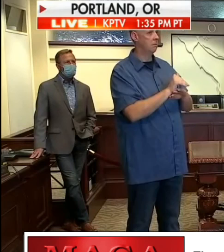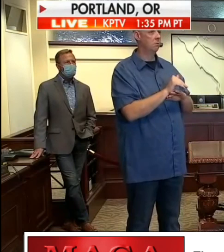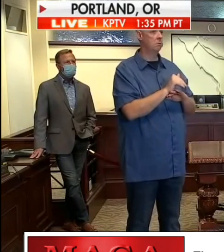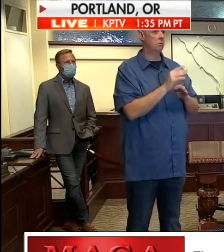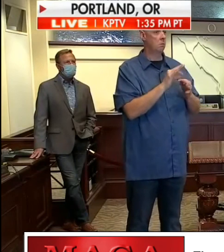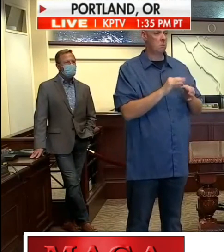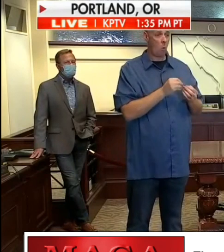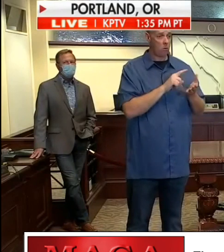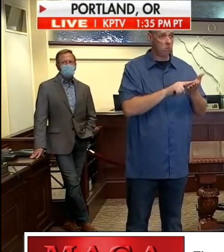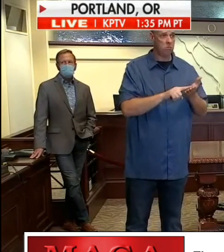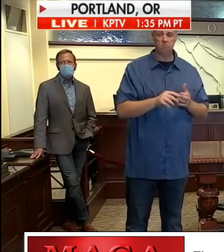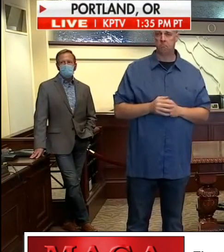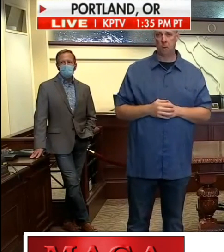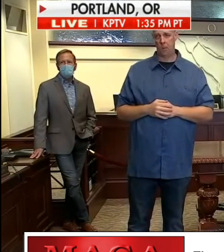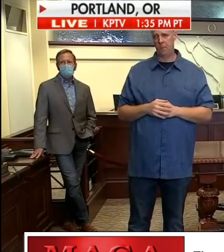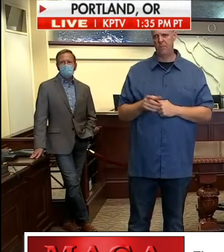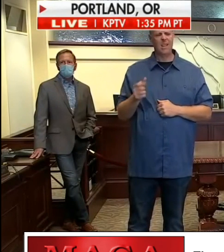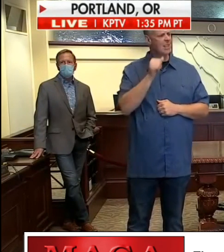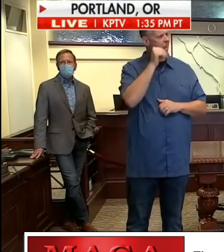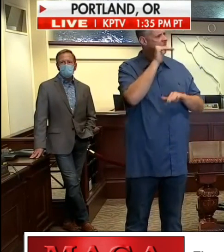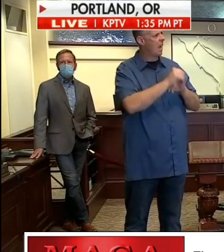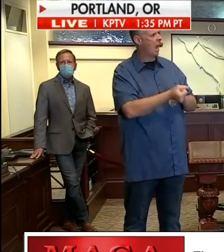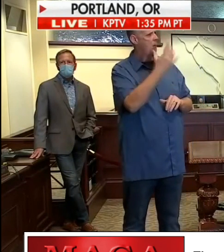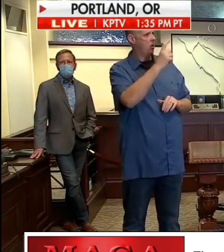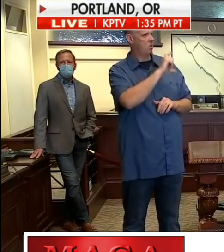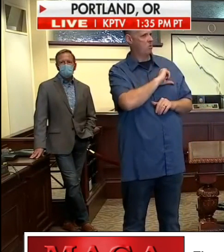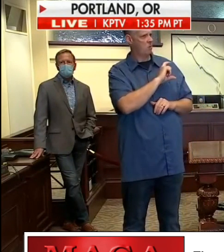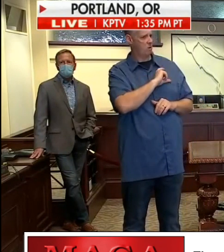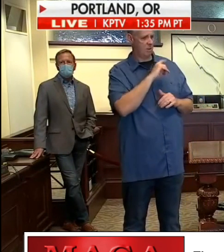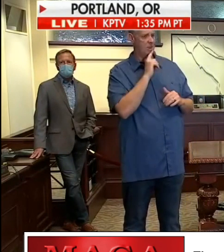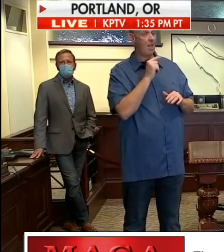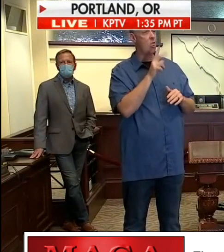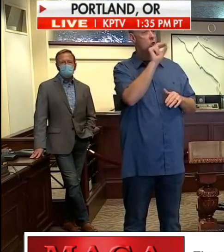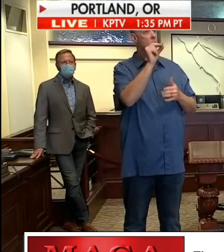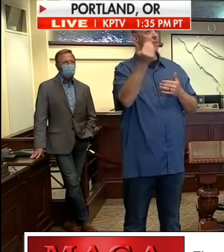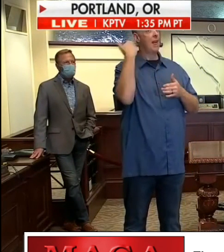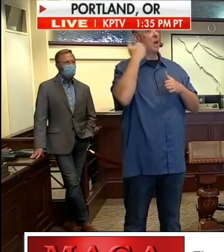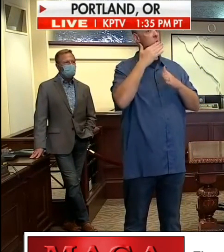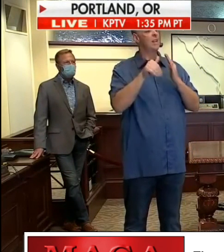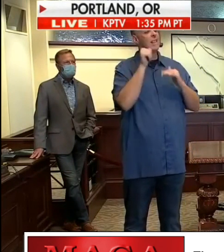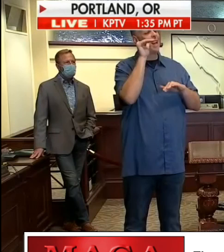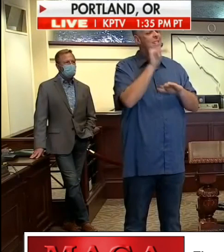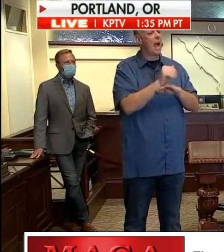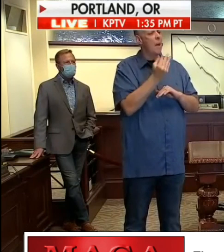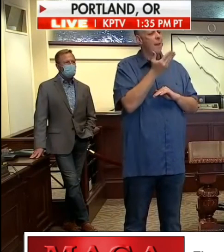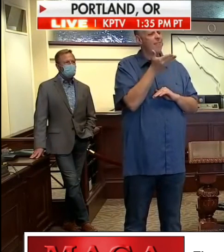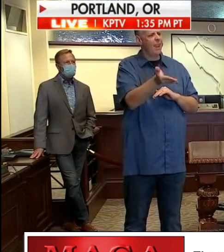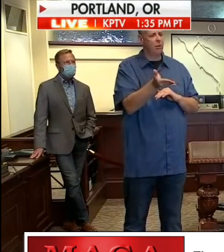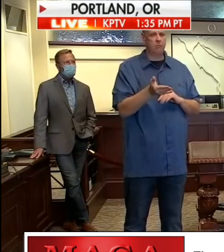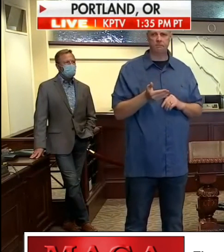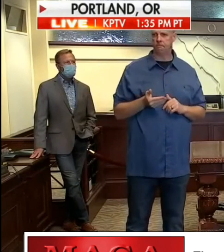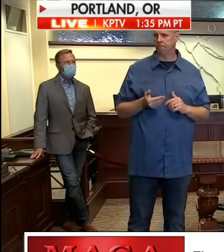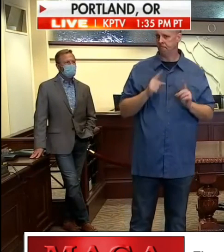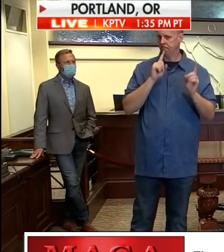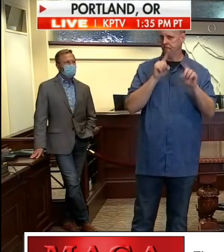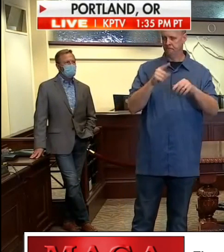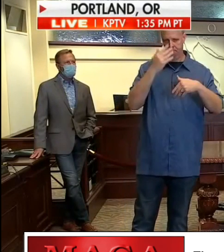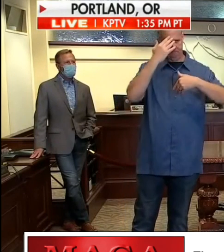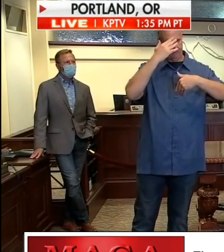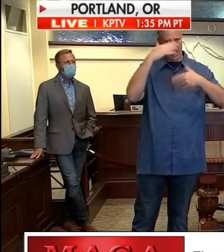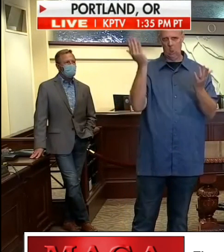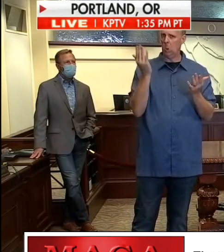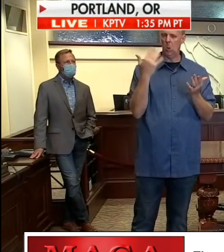time. Chief, can you say how many officers you had on last night? 30 last weekend? How many did you I don't know the exact number. I'd have to go